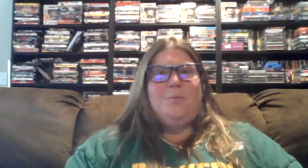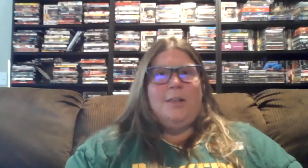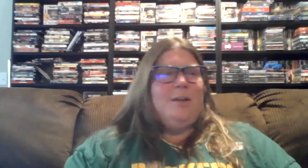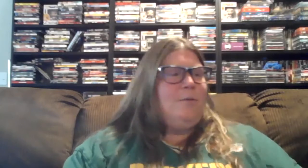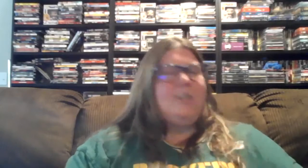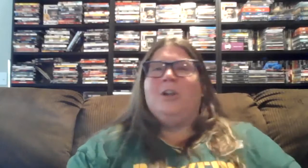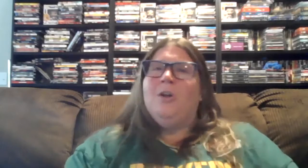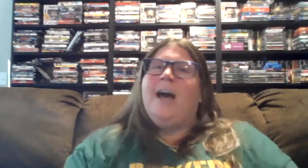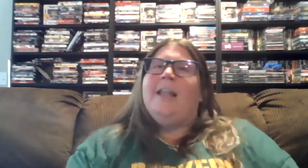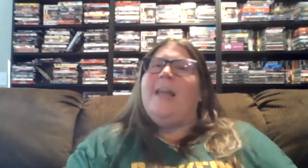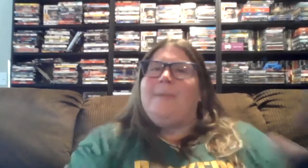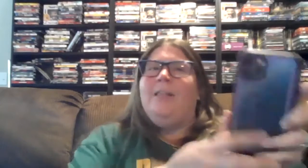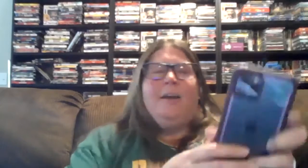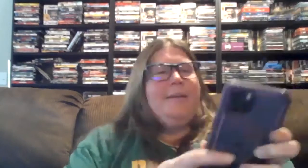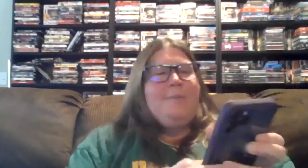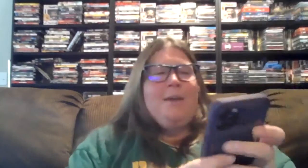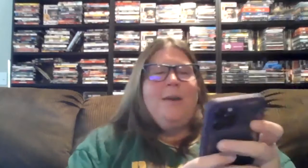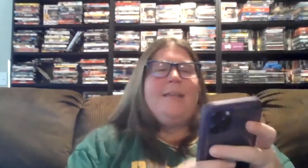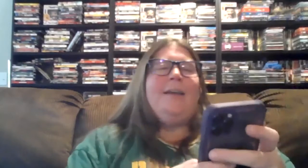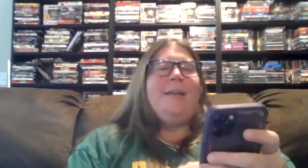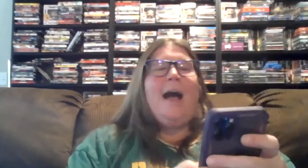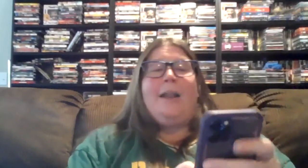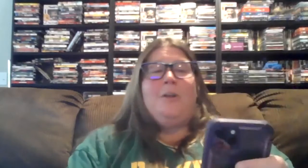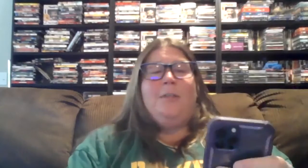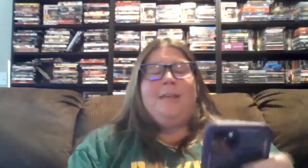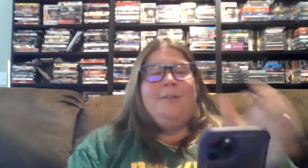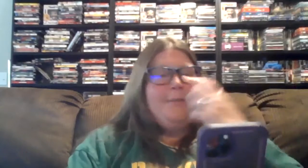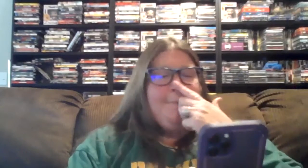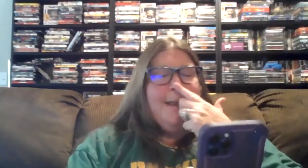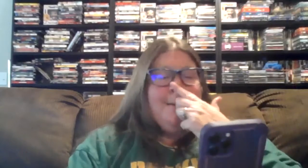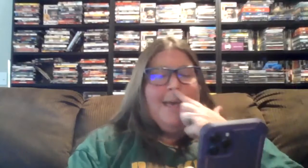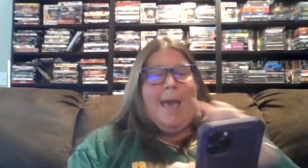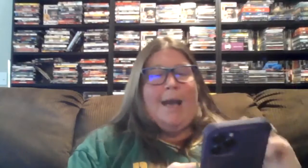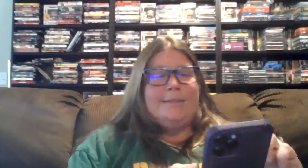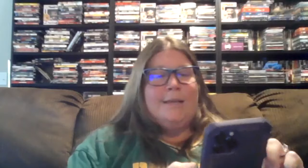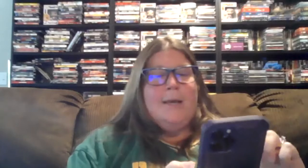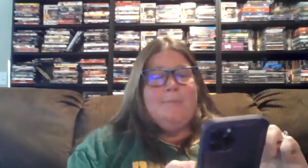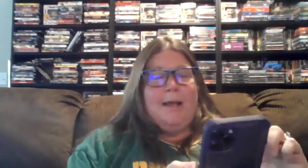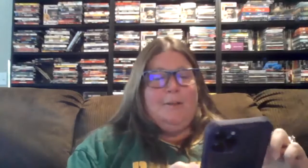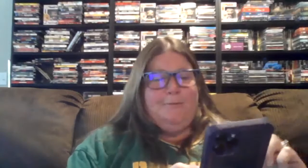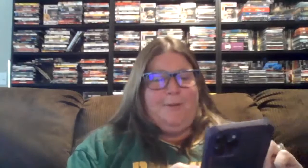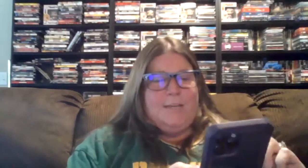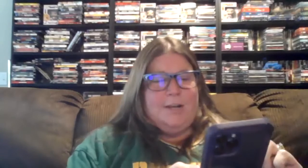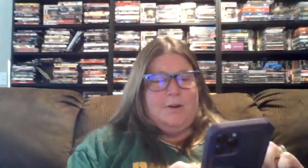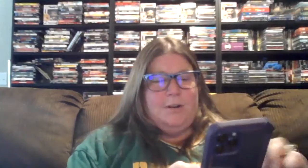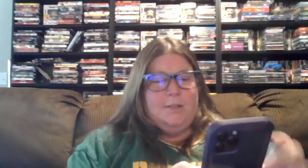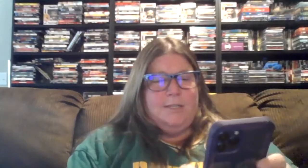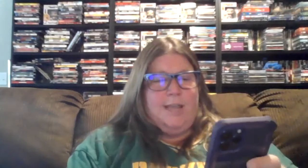really good question. Hold on. Let me look. Give me a quick second. I don't know the sign for that, but I'm going to ask my little friend here to